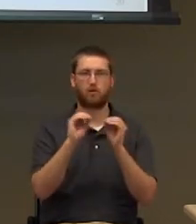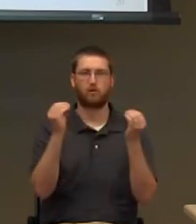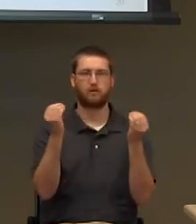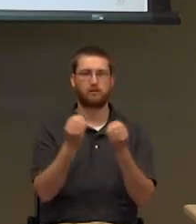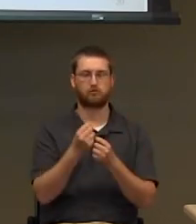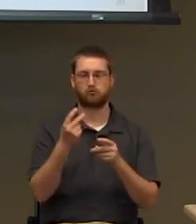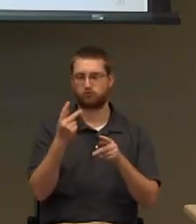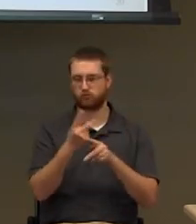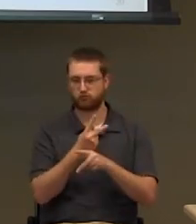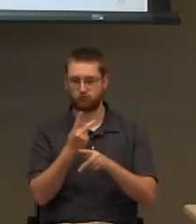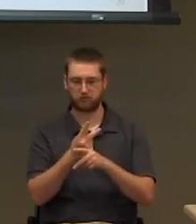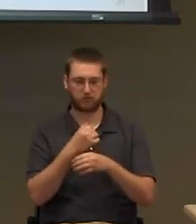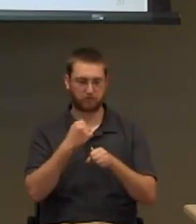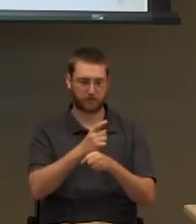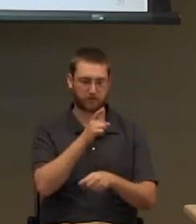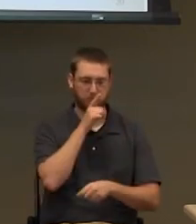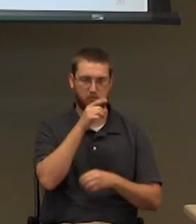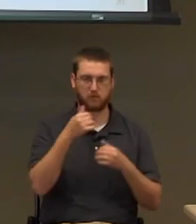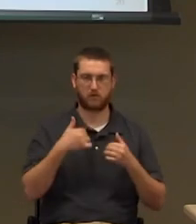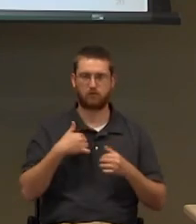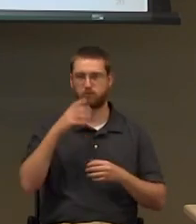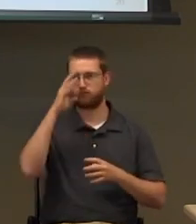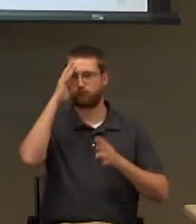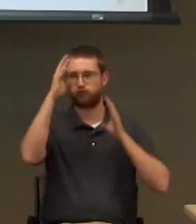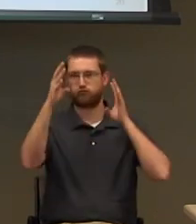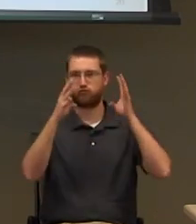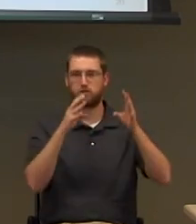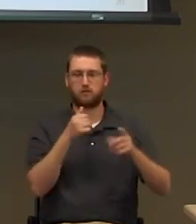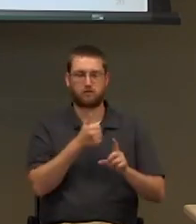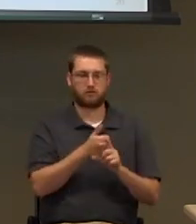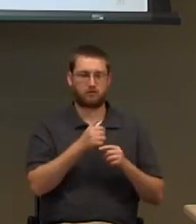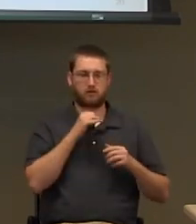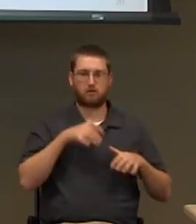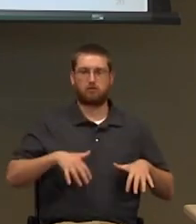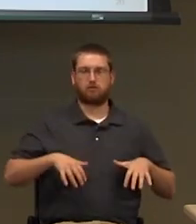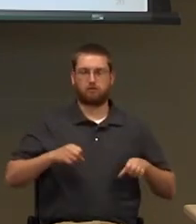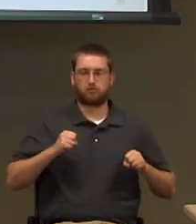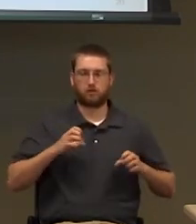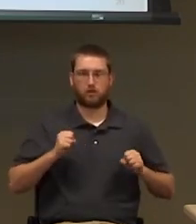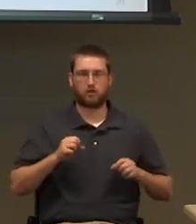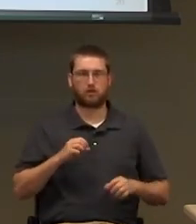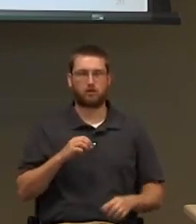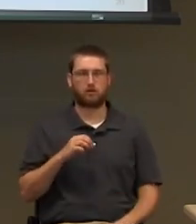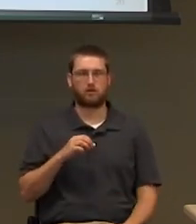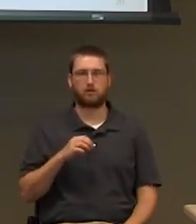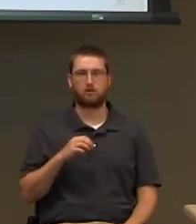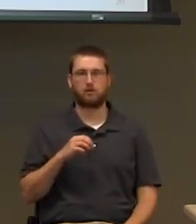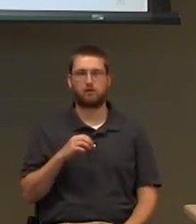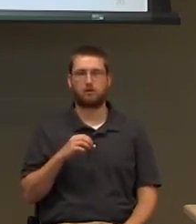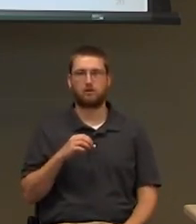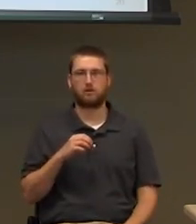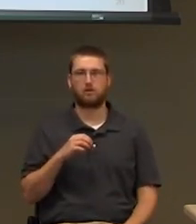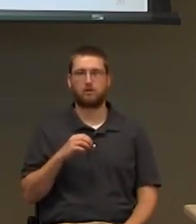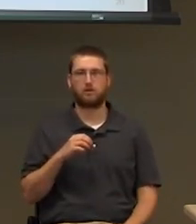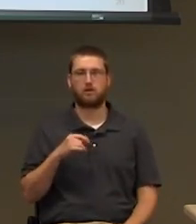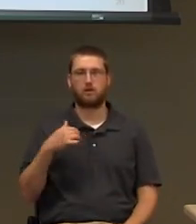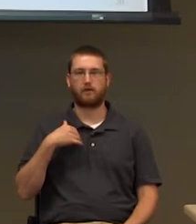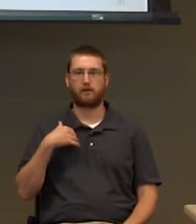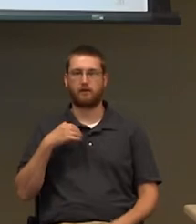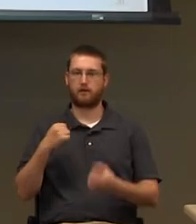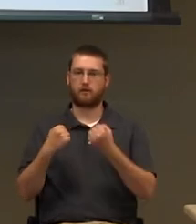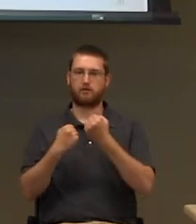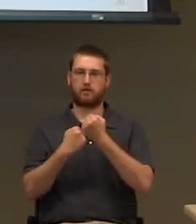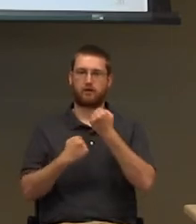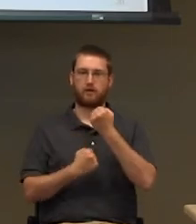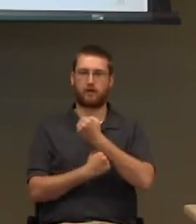ensure that what I'm coming up with doesn't make them apoplectic. And they have, in the Industrial Foundation's perspective,